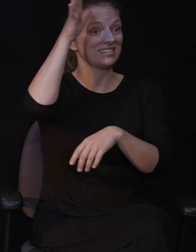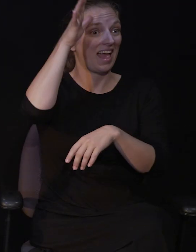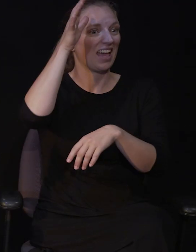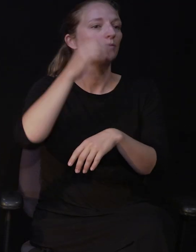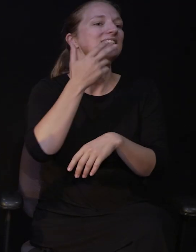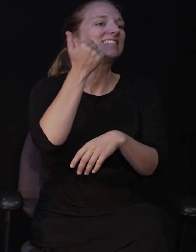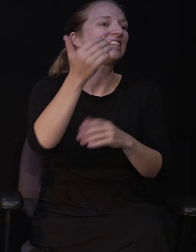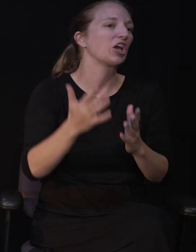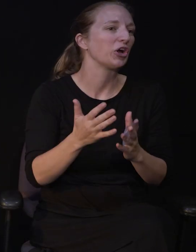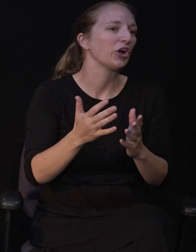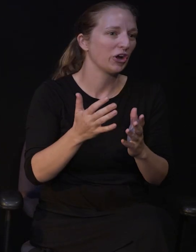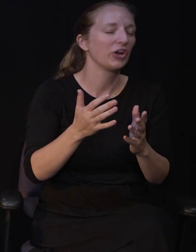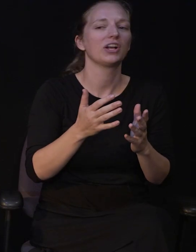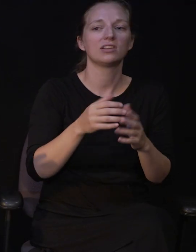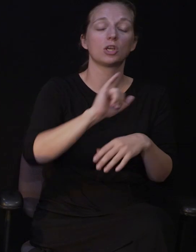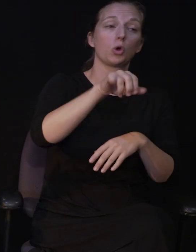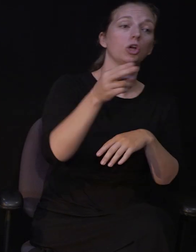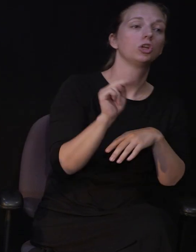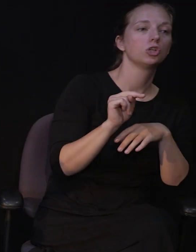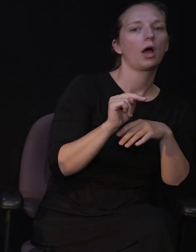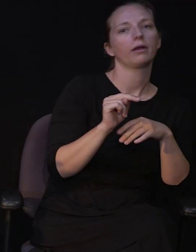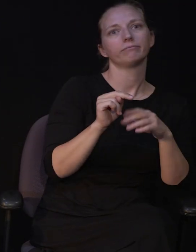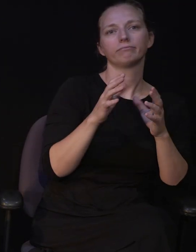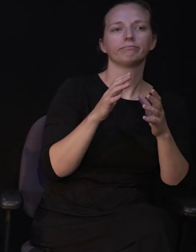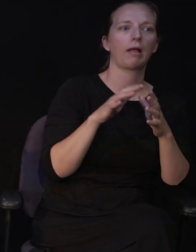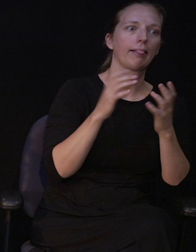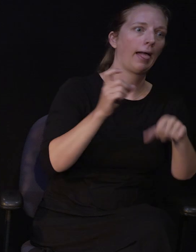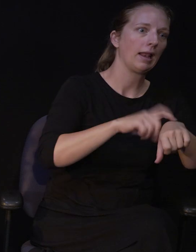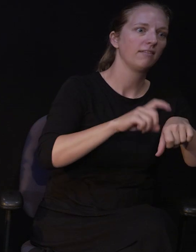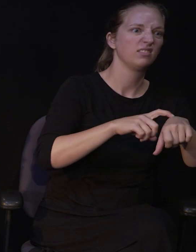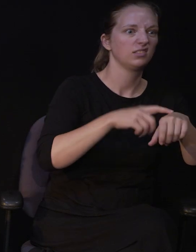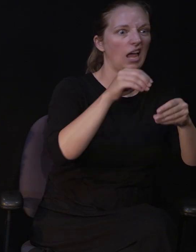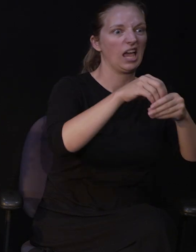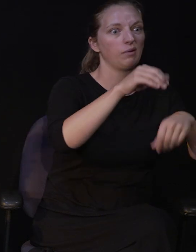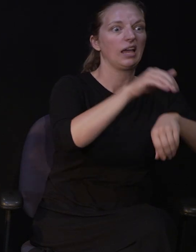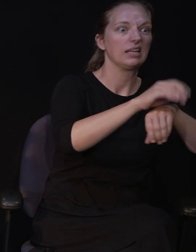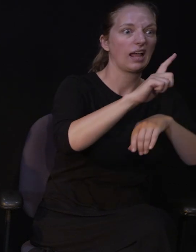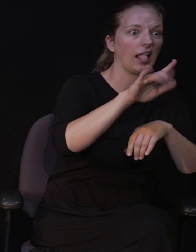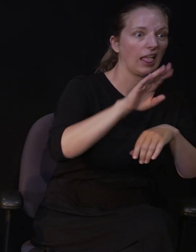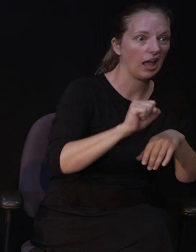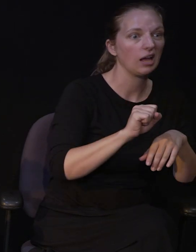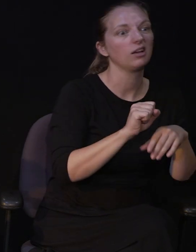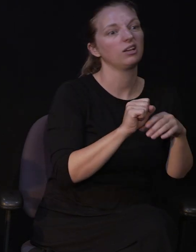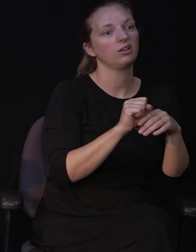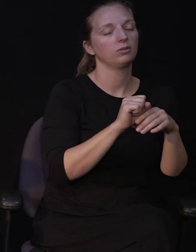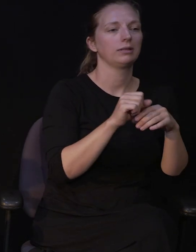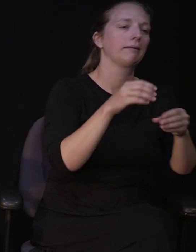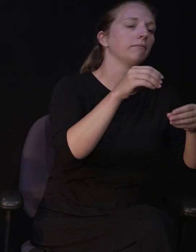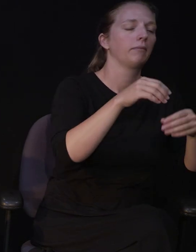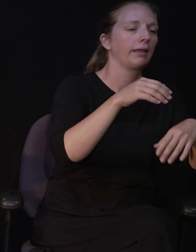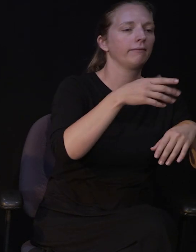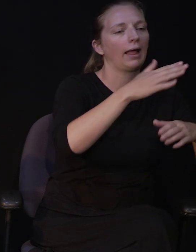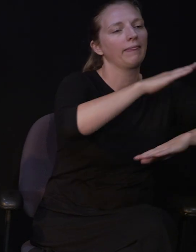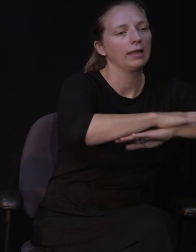And so John spent a lot of times, sometimes it would be nightclubs and he and Tommy would fall asleep with like a tablecloth on them, and sometimes it